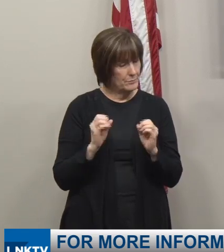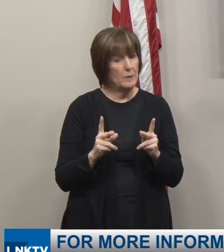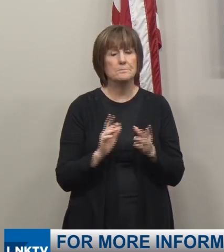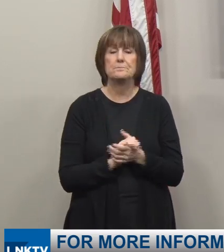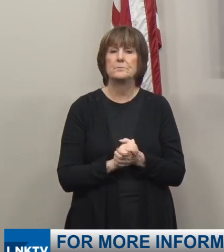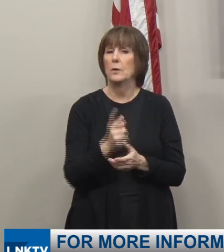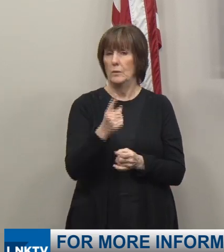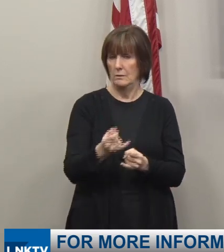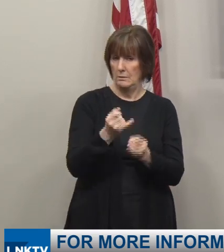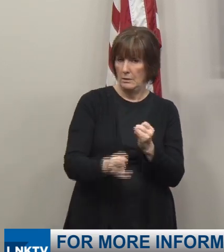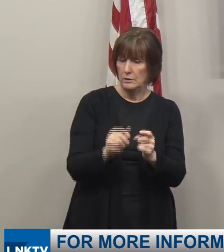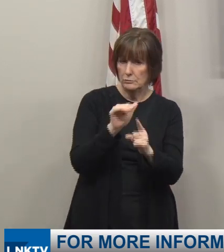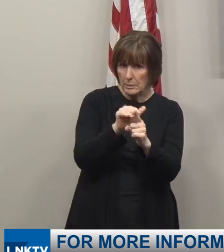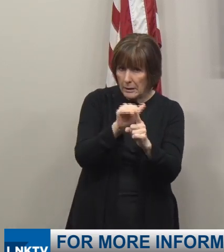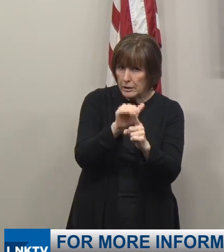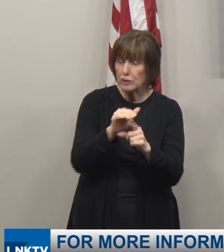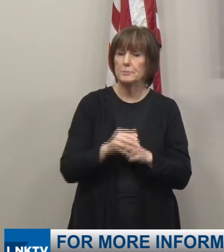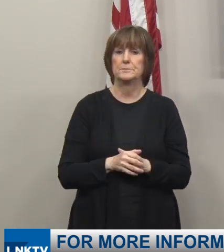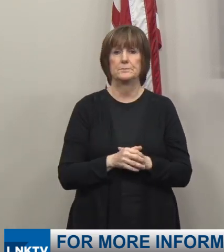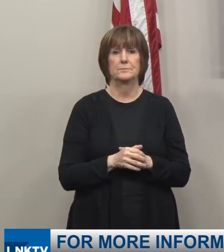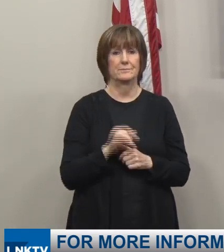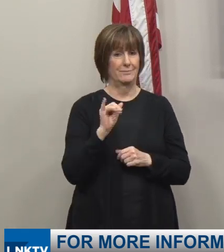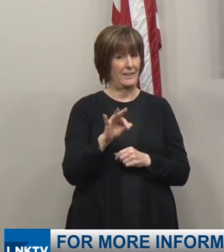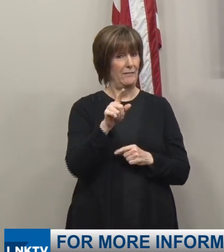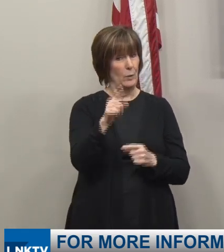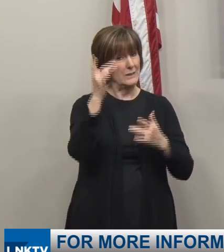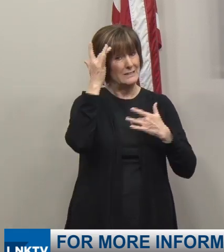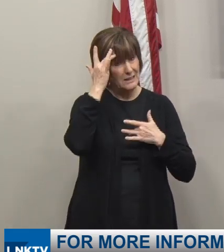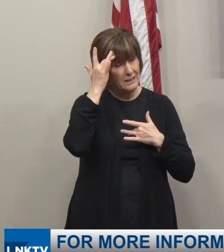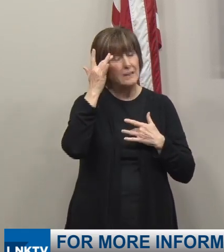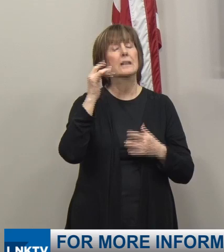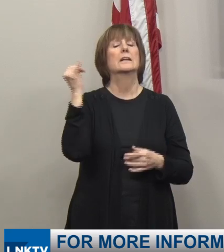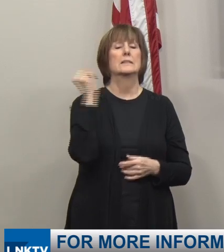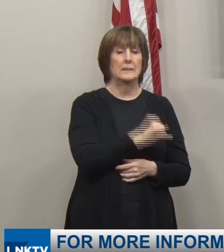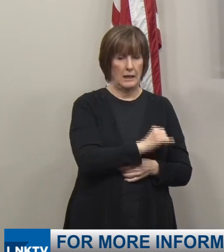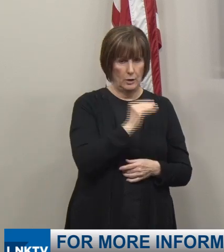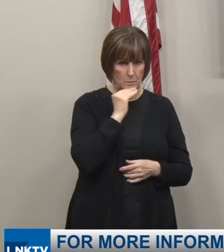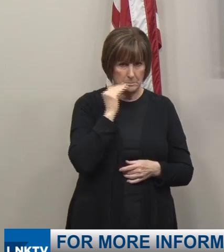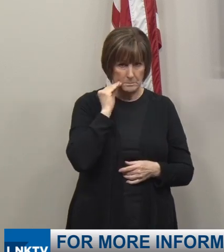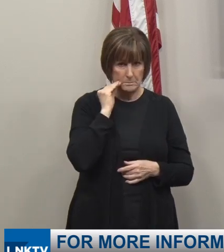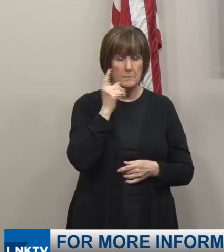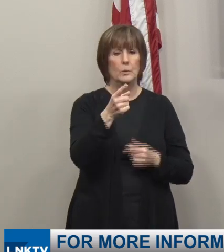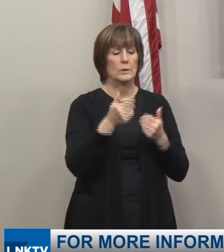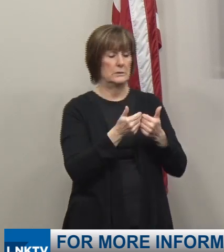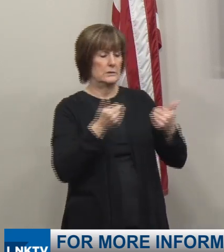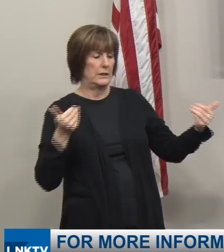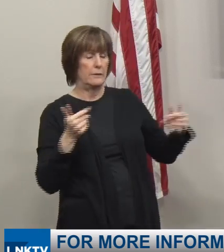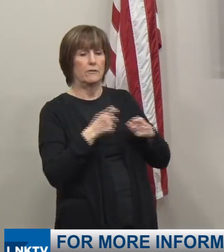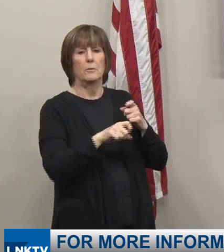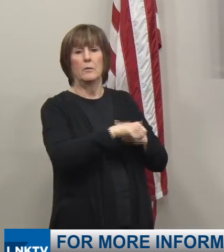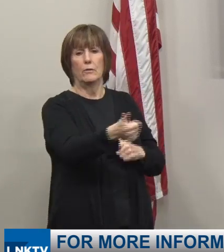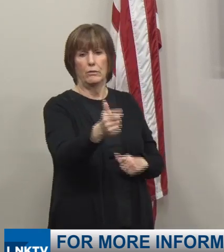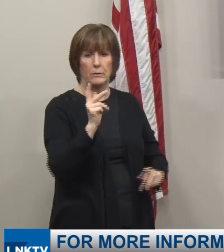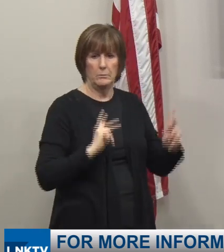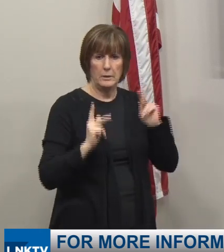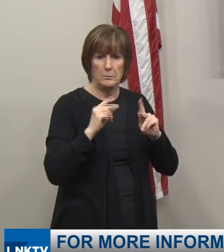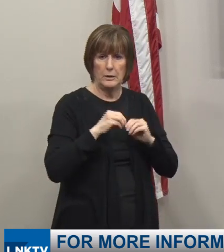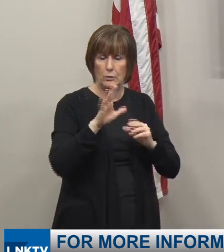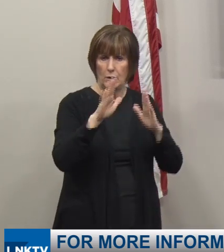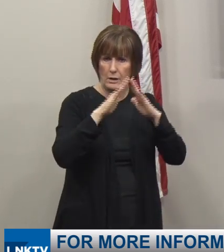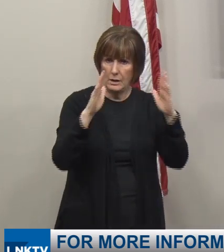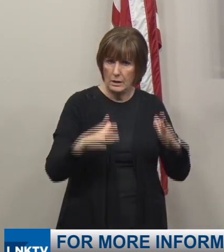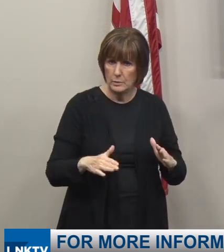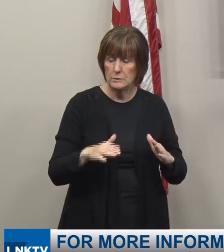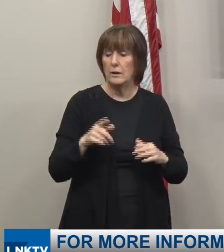All right, well, just last reminder, if you are ill, stay home and separate yourself from others in your household. Other people